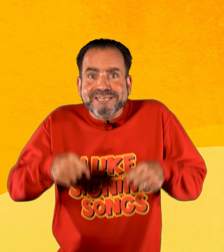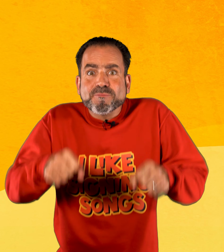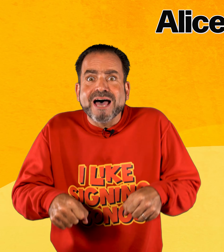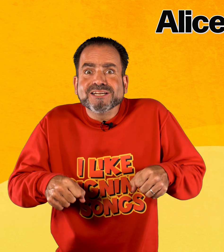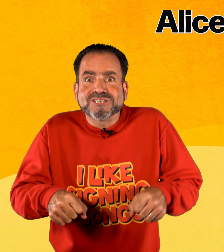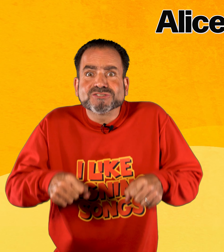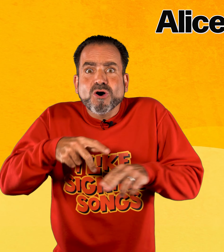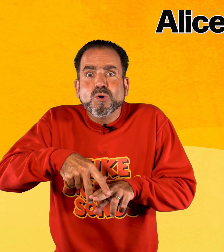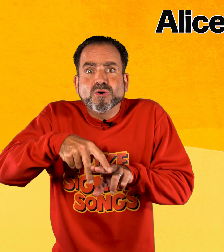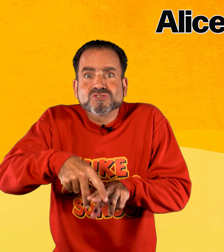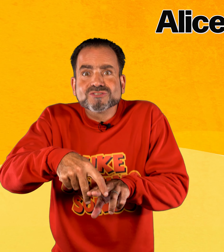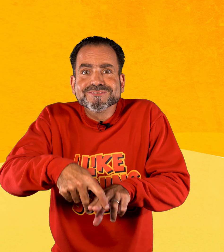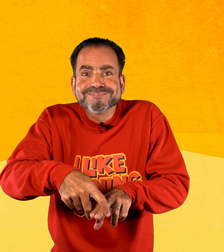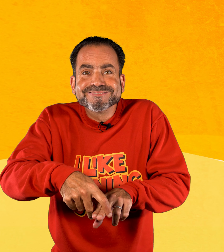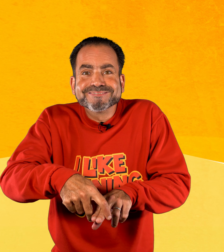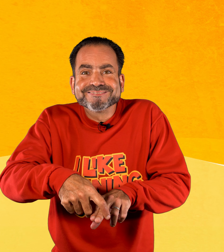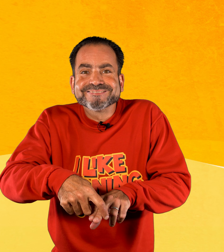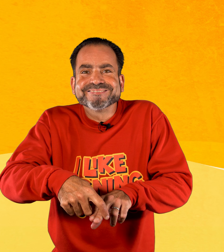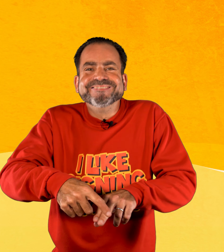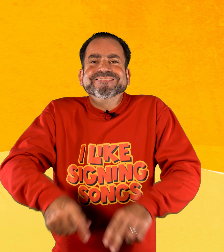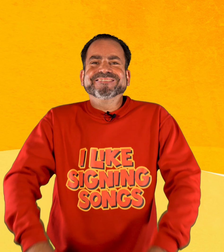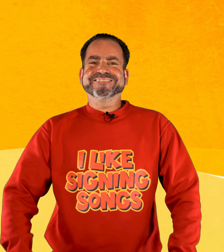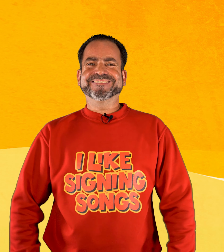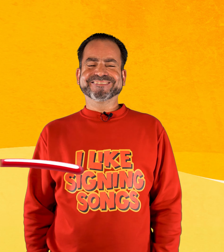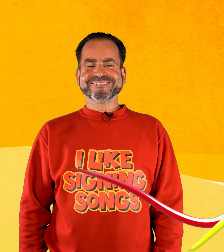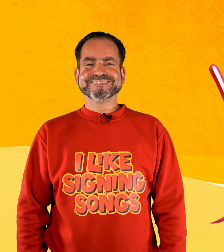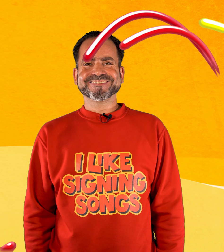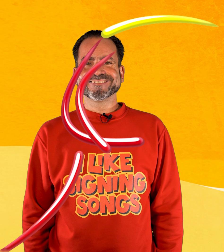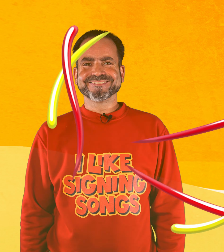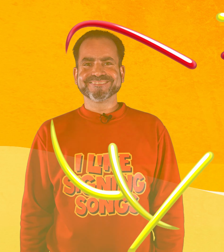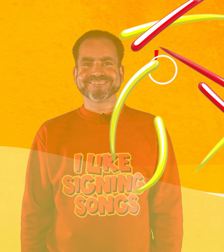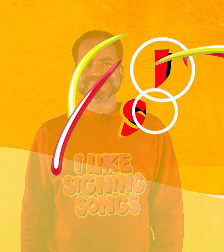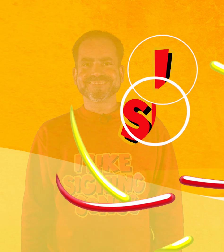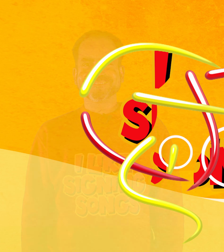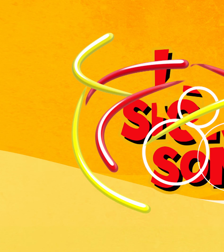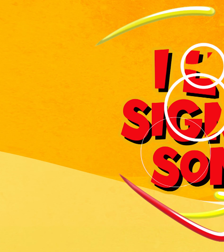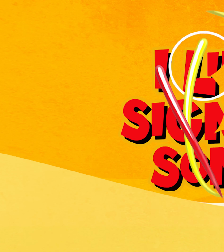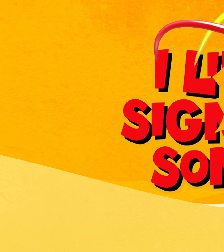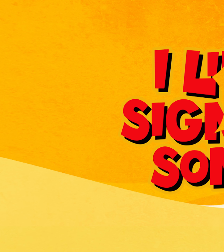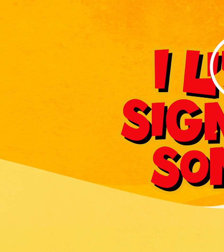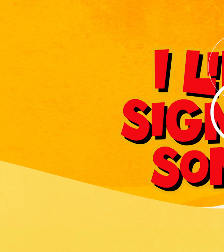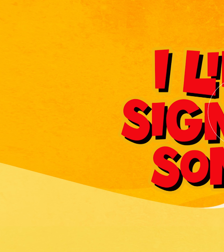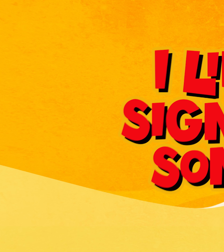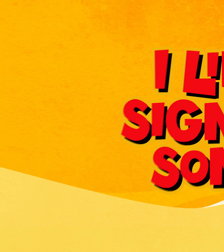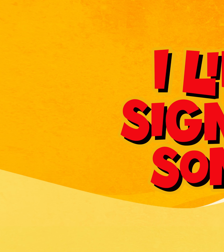up. Alice is a horse. With I Like Signing Songs.